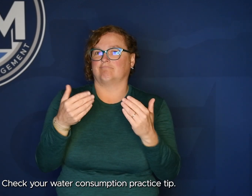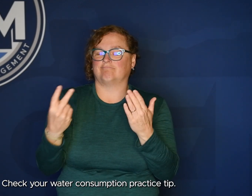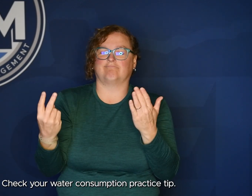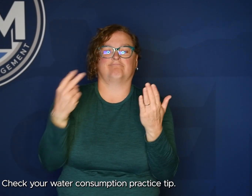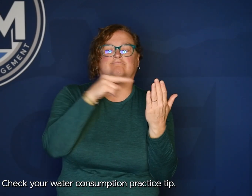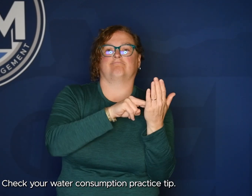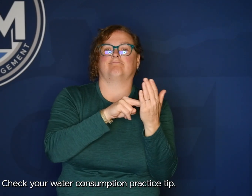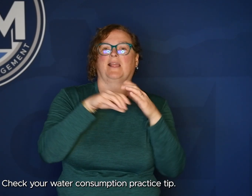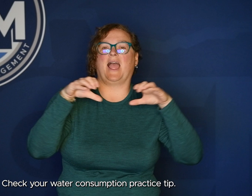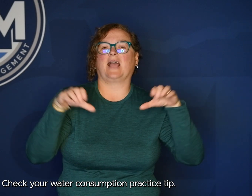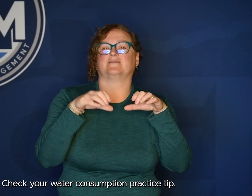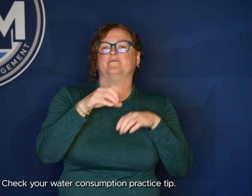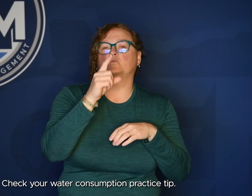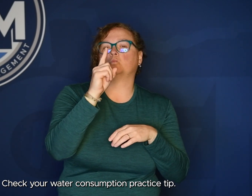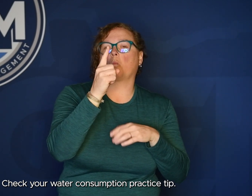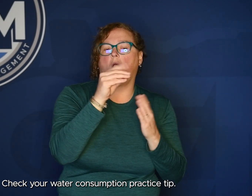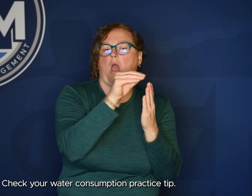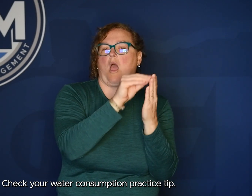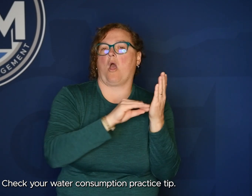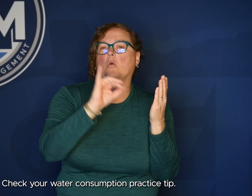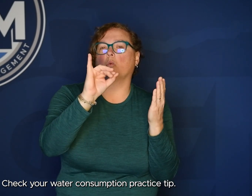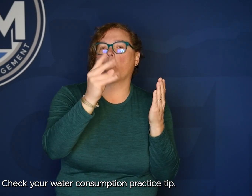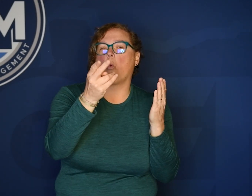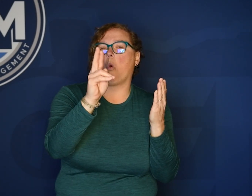Check your water consumption practice tip.